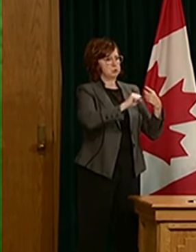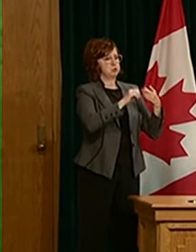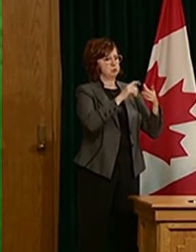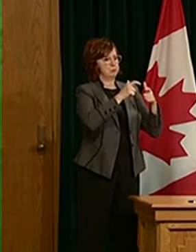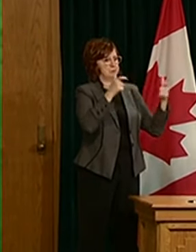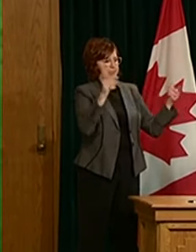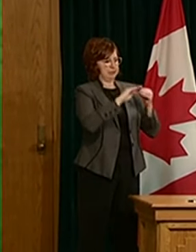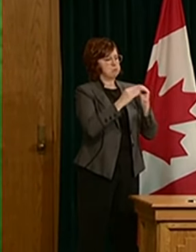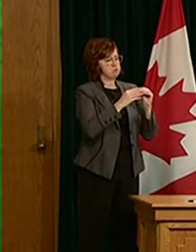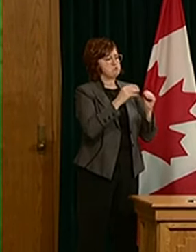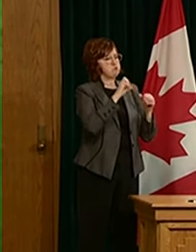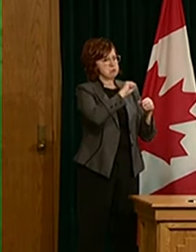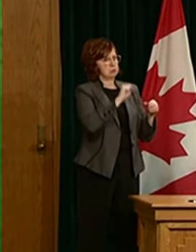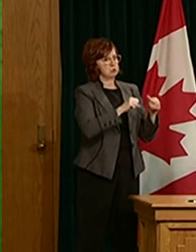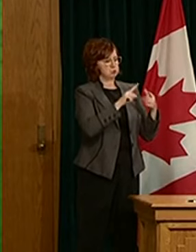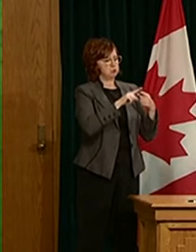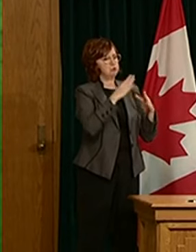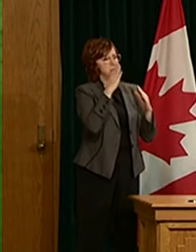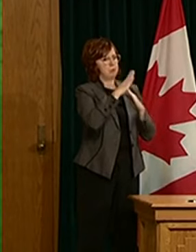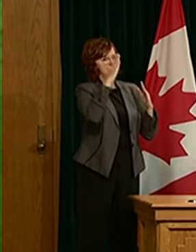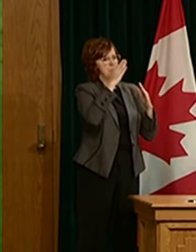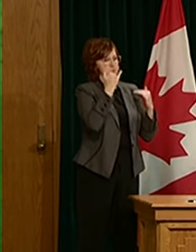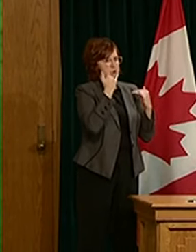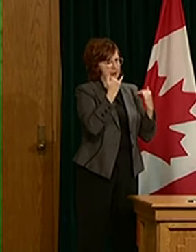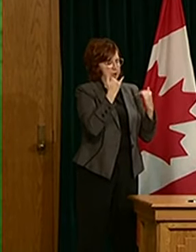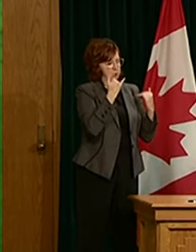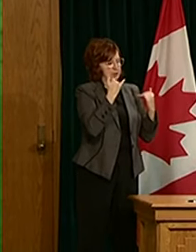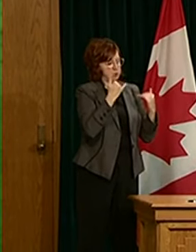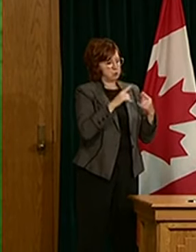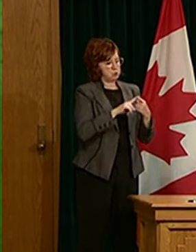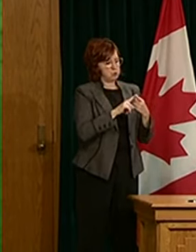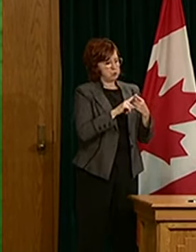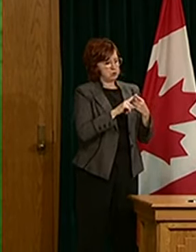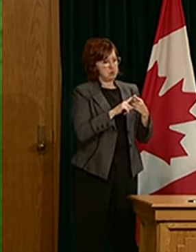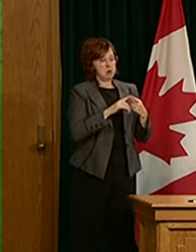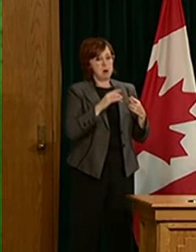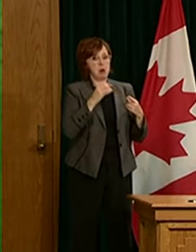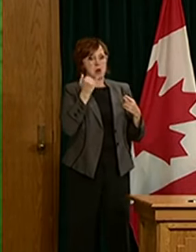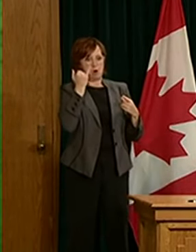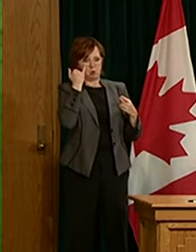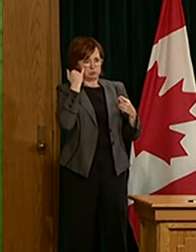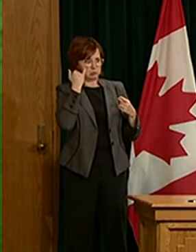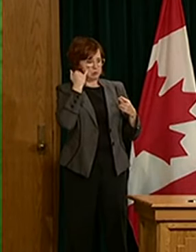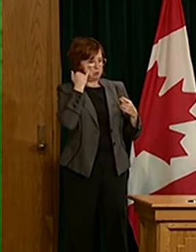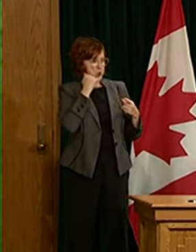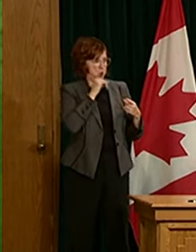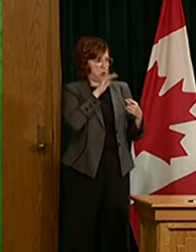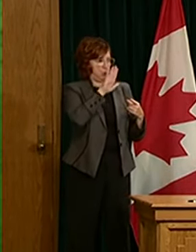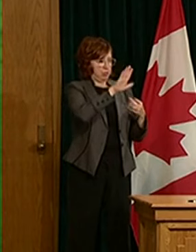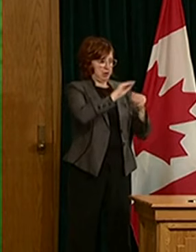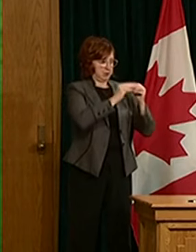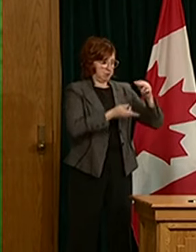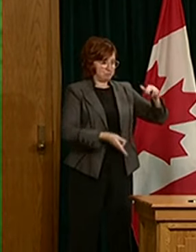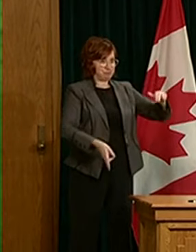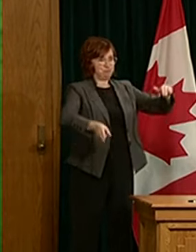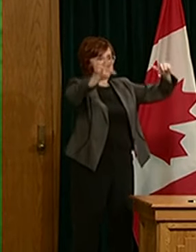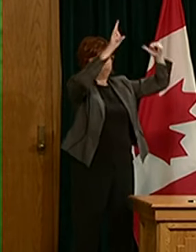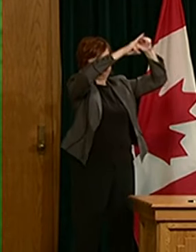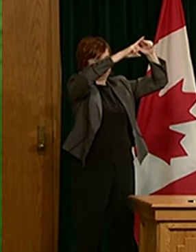the worst case scenario, they exceed capacity, what would happen then?